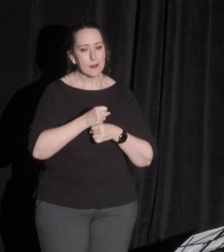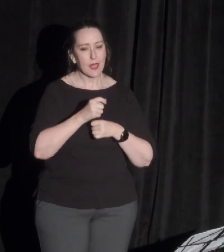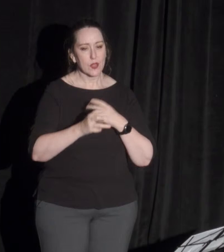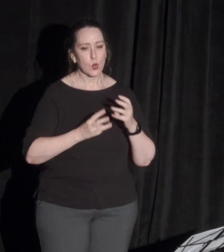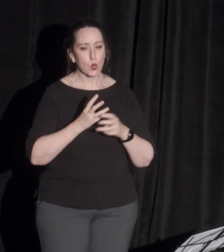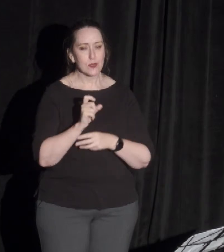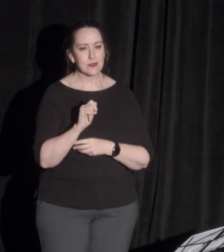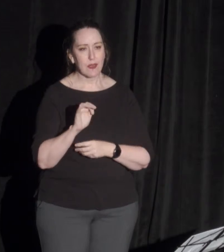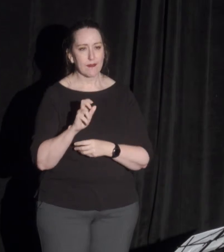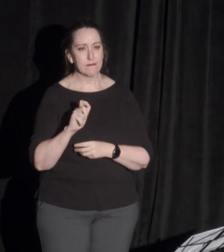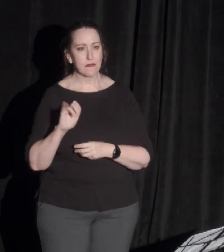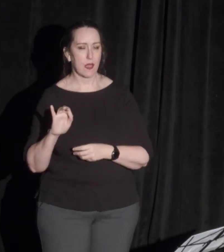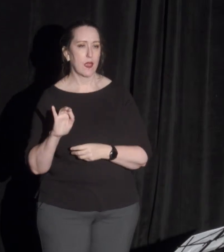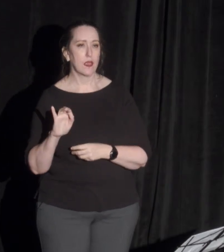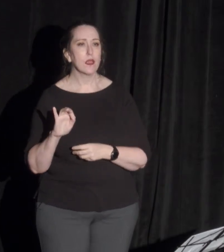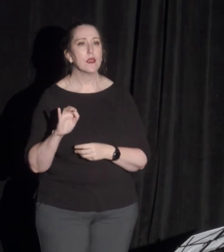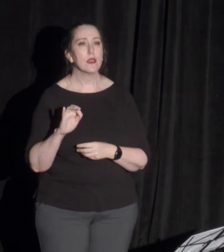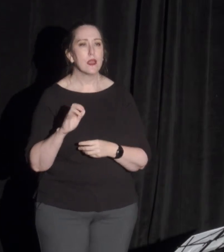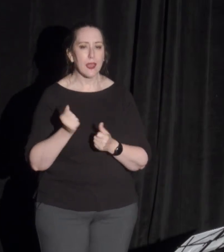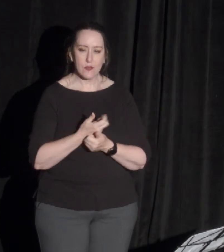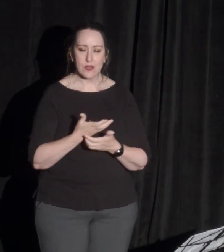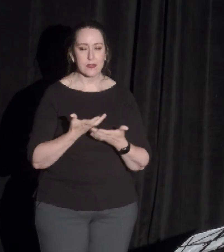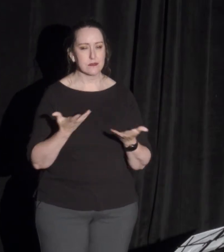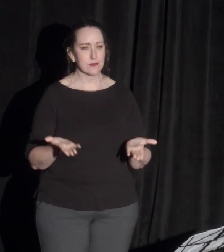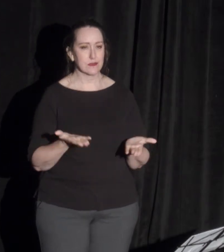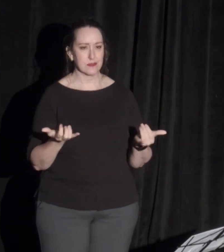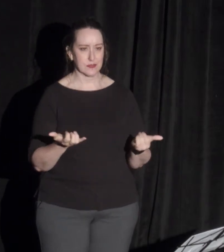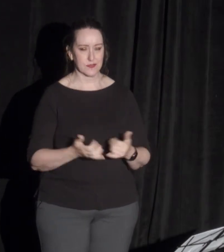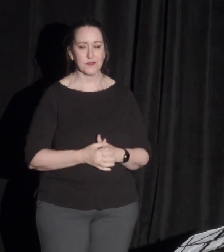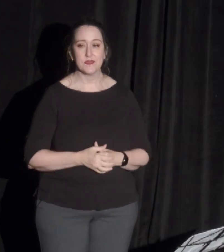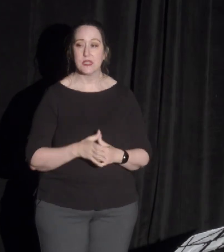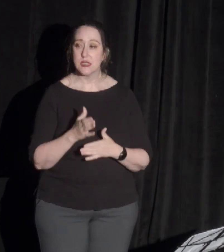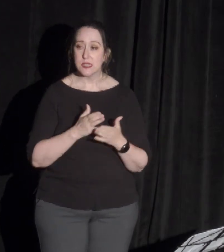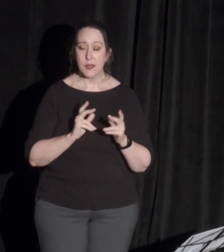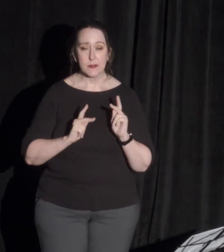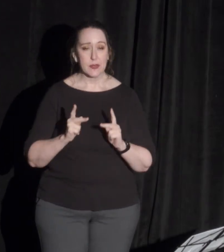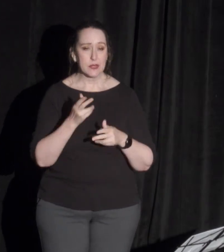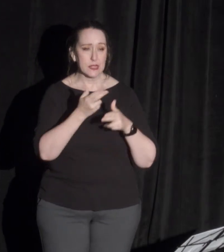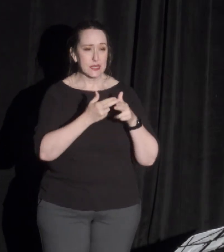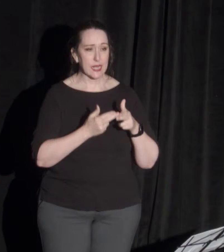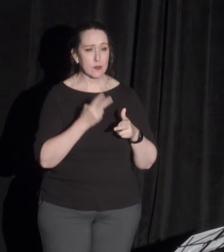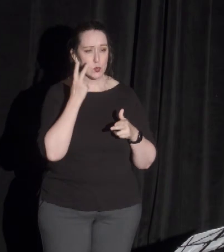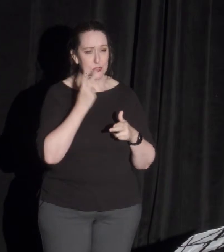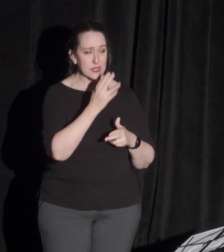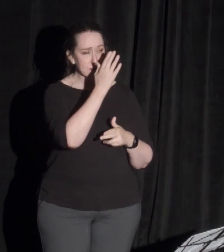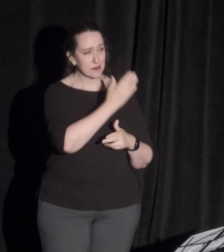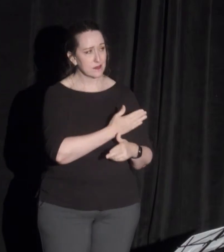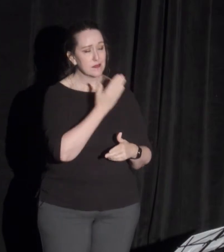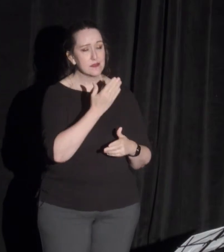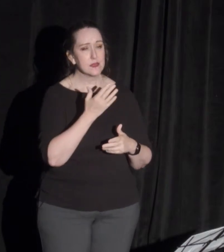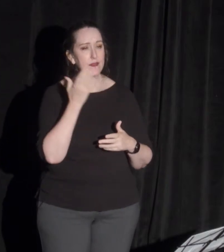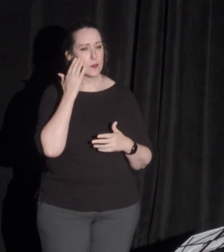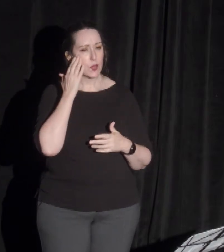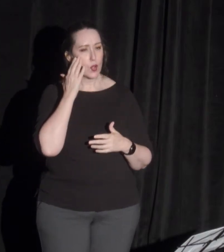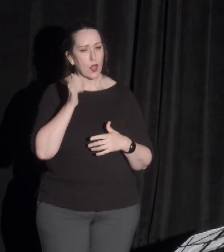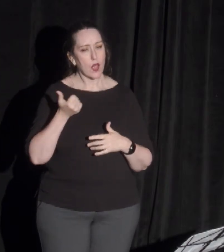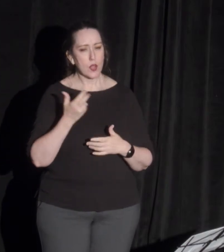fiction everything that it is. Some of the people whose names you'll see will be familiar. Other names may be less